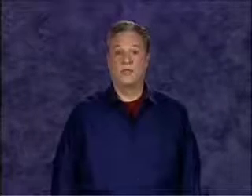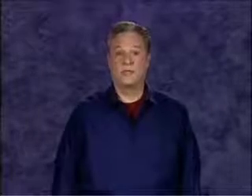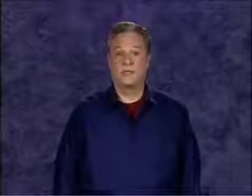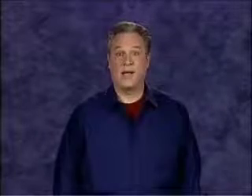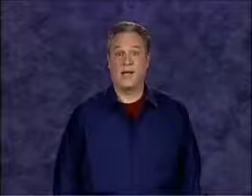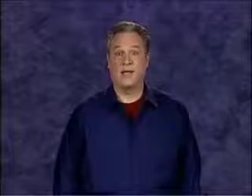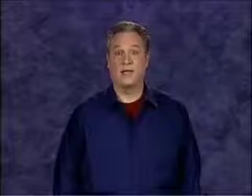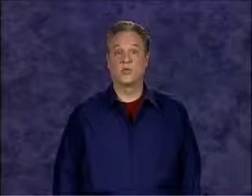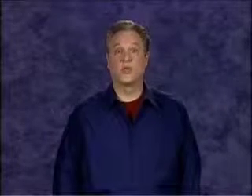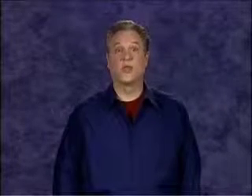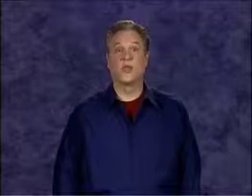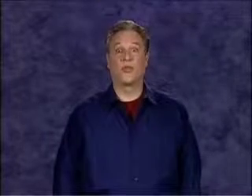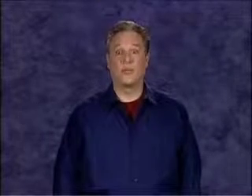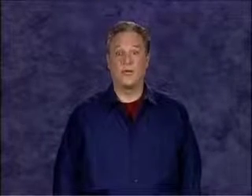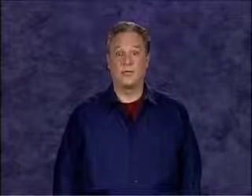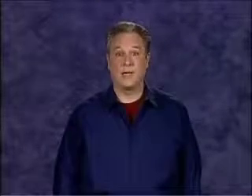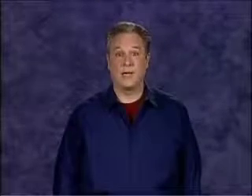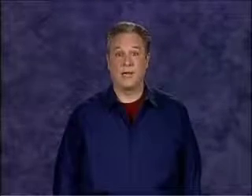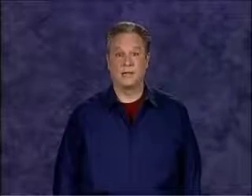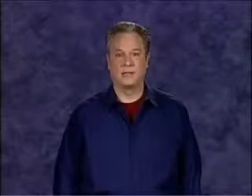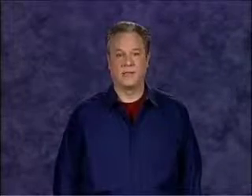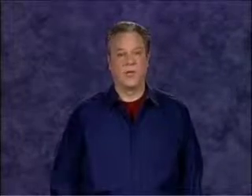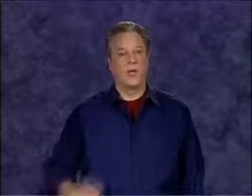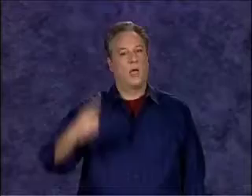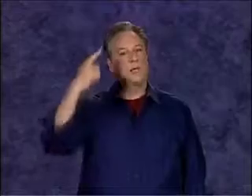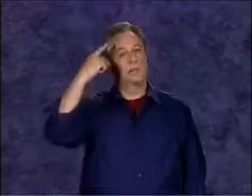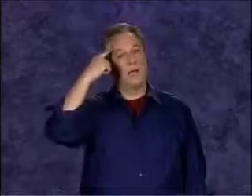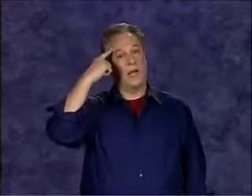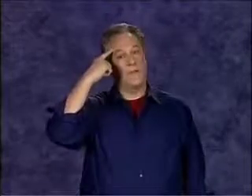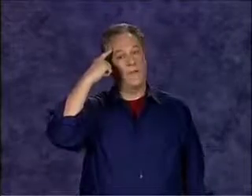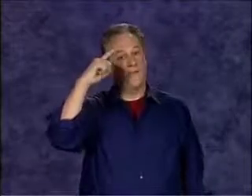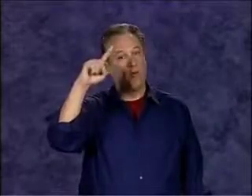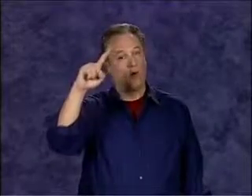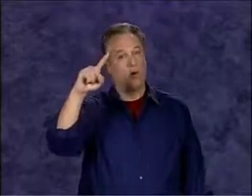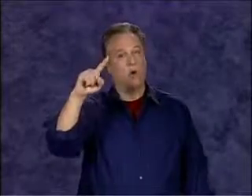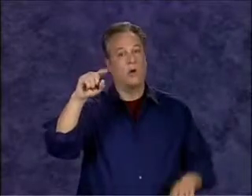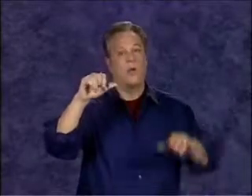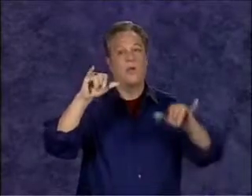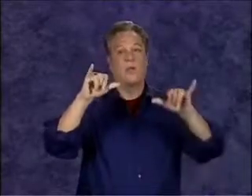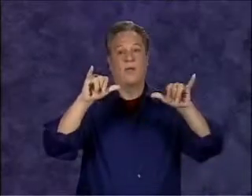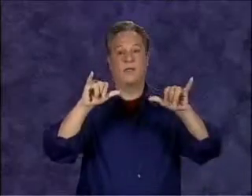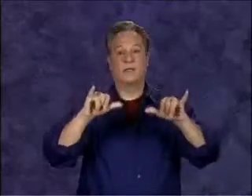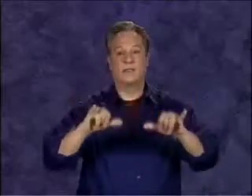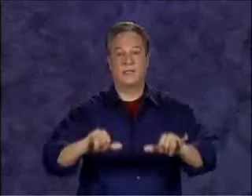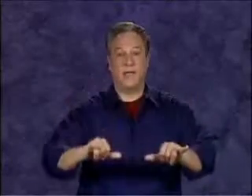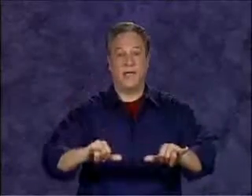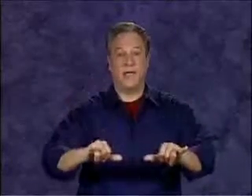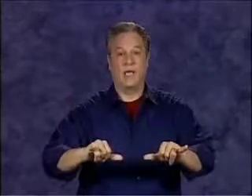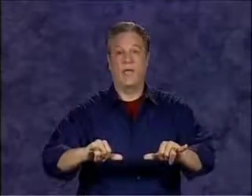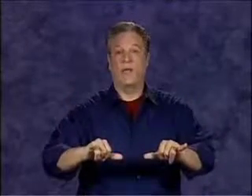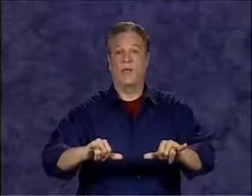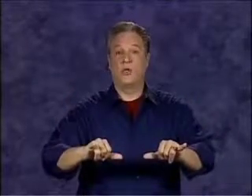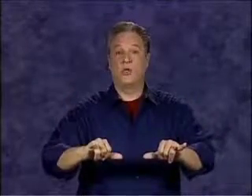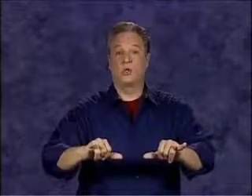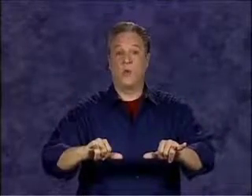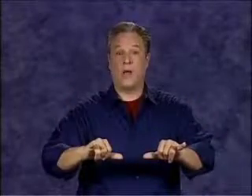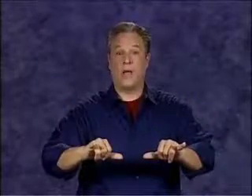This sign is really three signs. Sign four, then stay, then use the Y